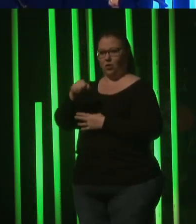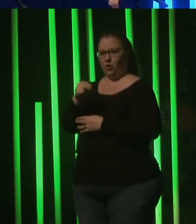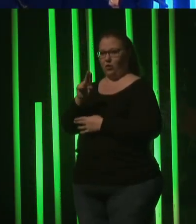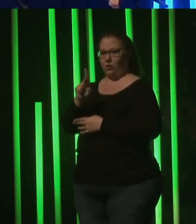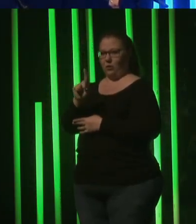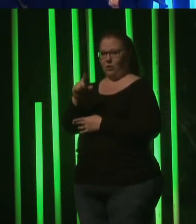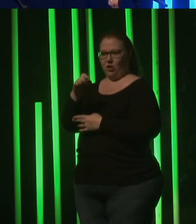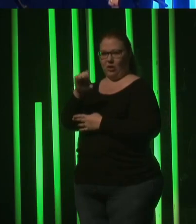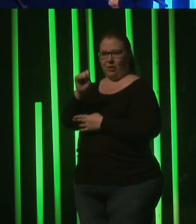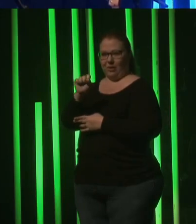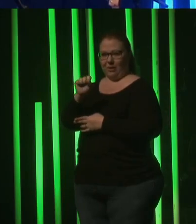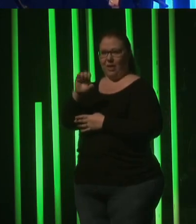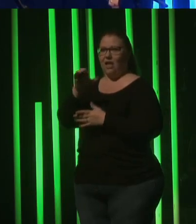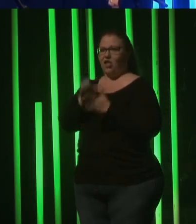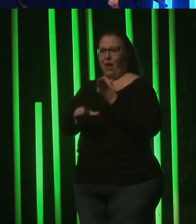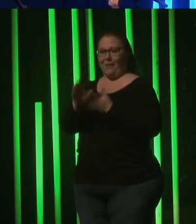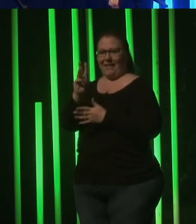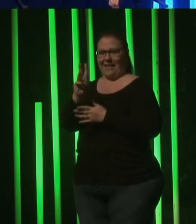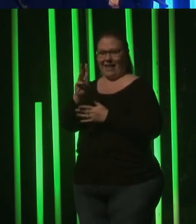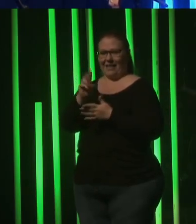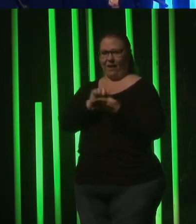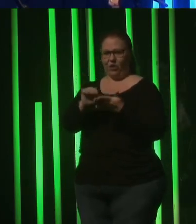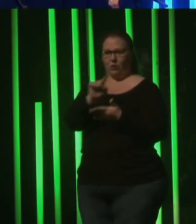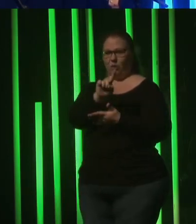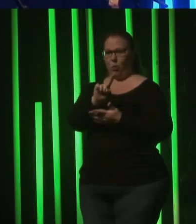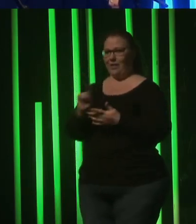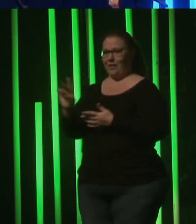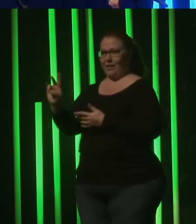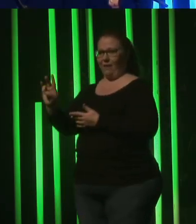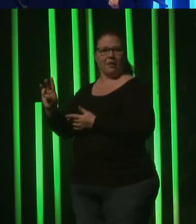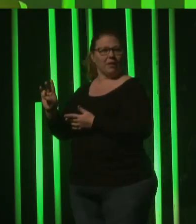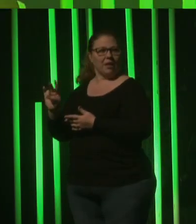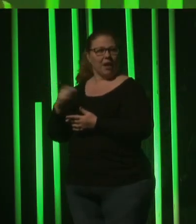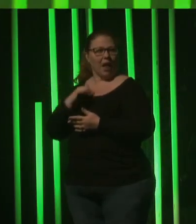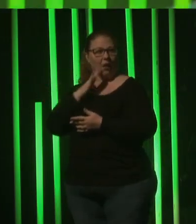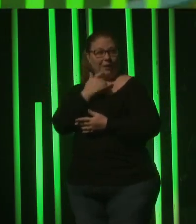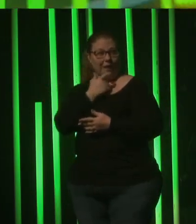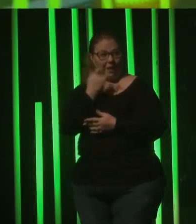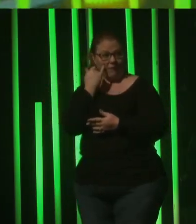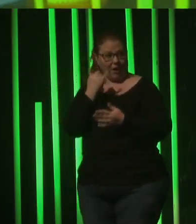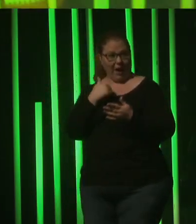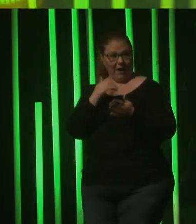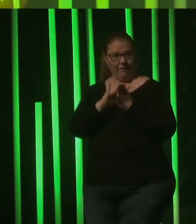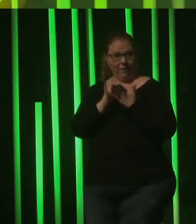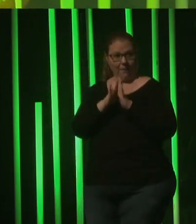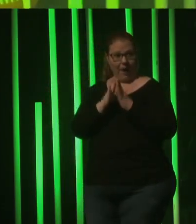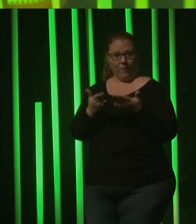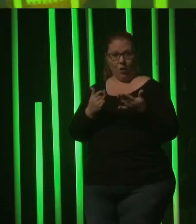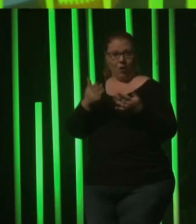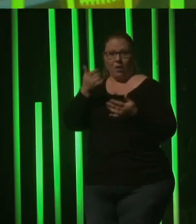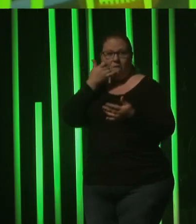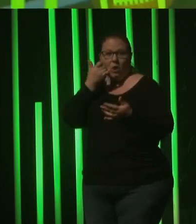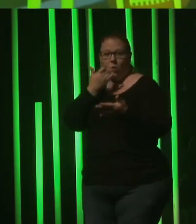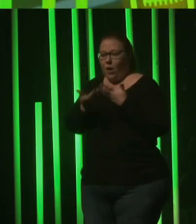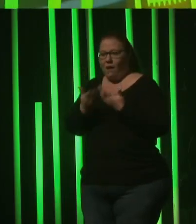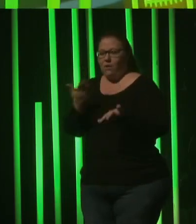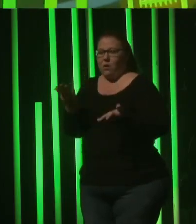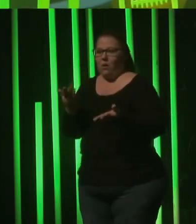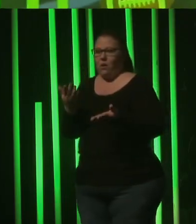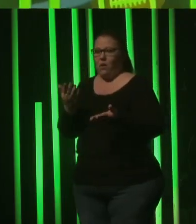chapter 6, and I'm gonna read verses 1-7, and then I'll tell you, if you have your Bible or your iPhone or whatever,